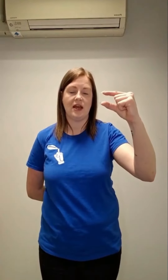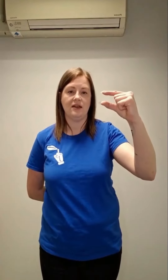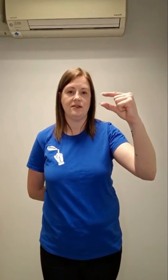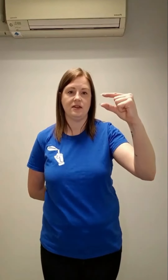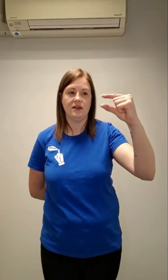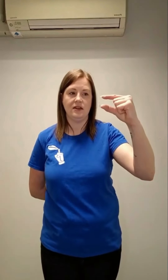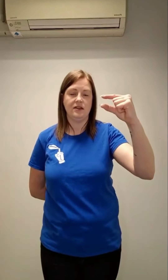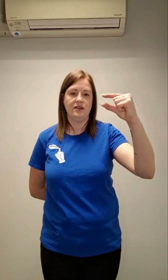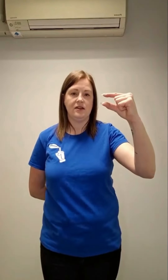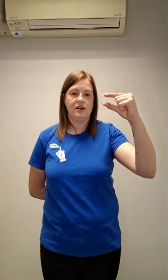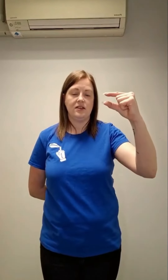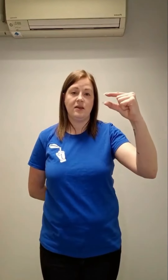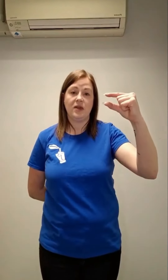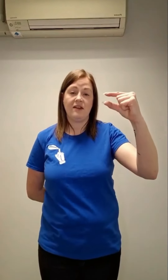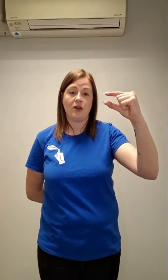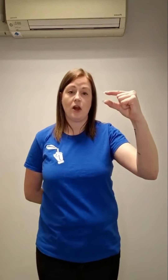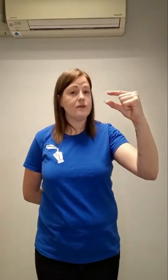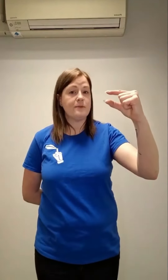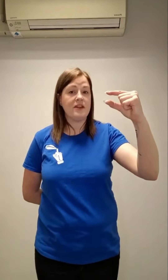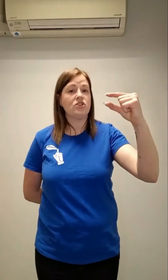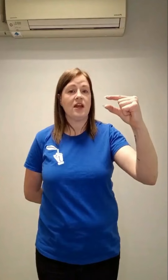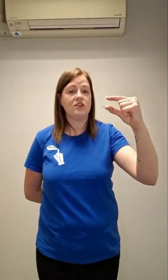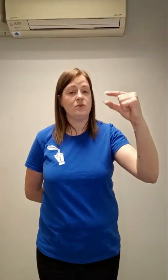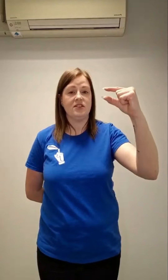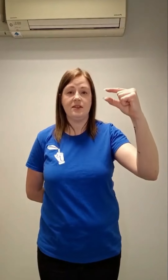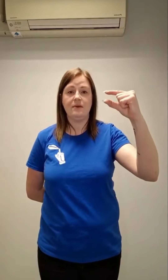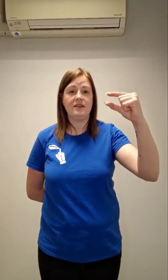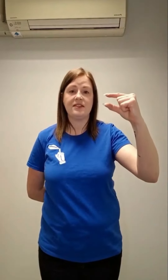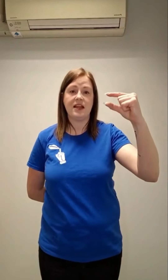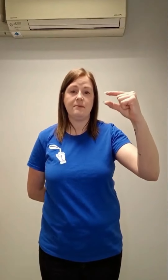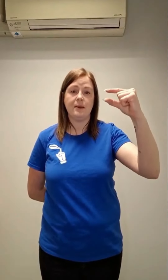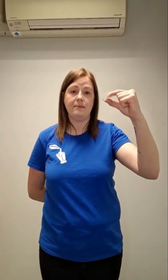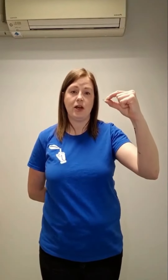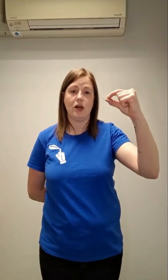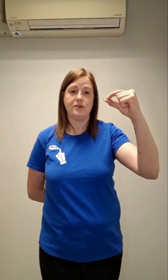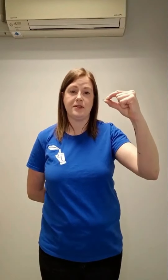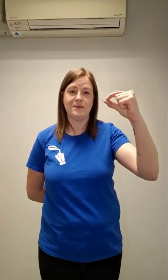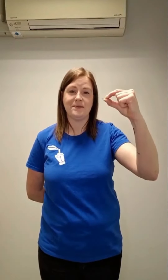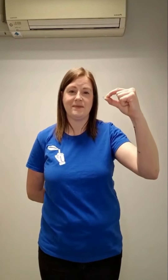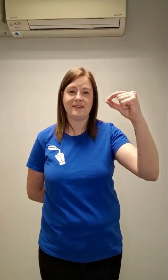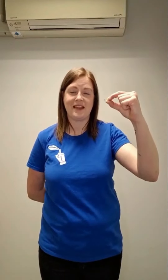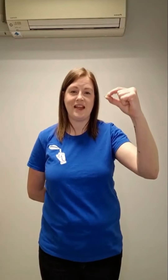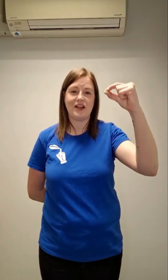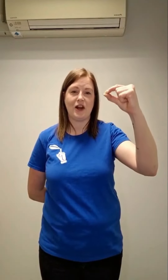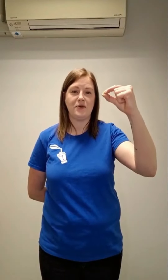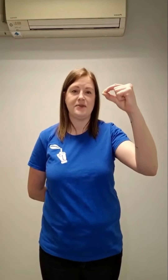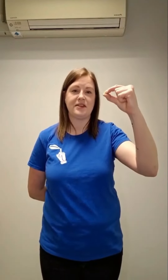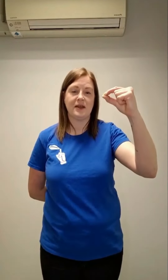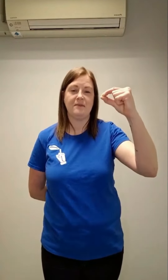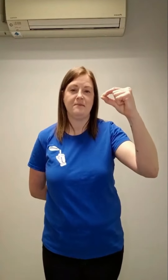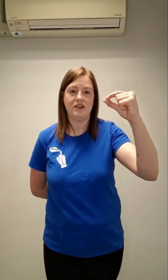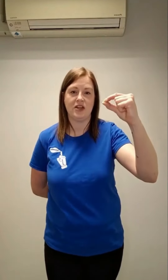hand. Then we have a closed pinched hand, which is simply the same but closed. A closed pinched